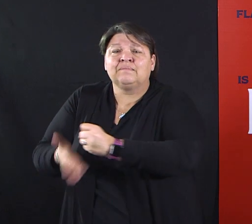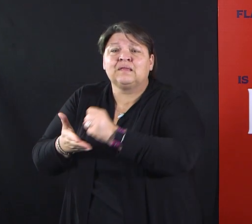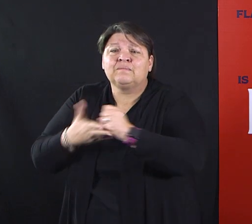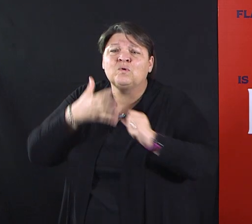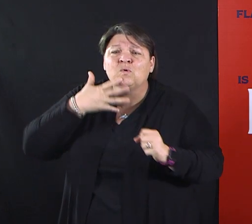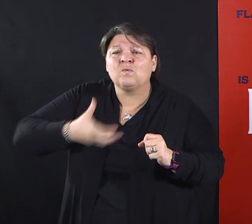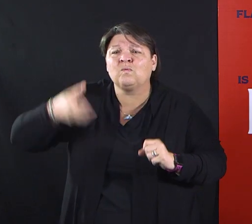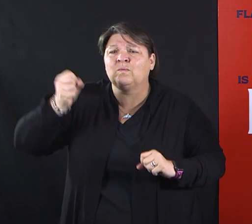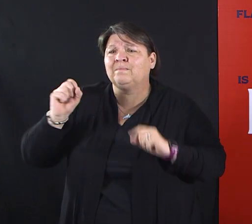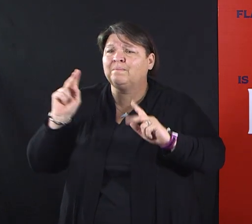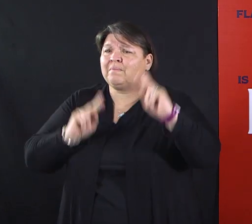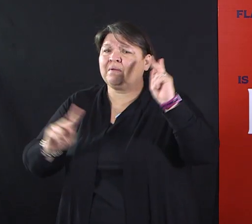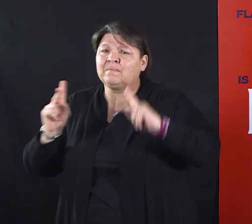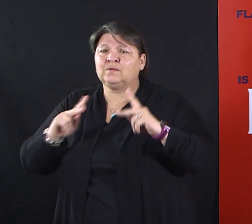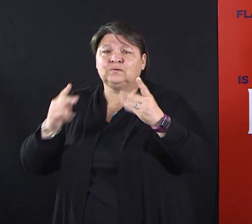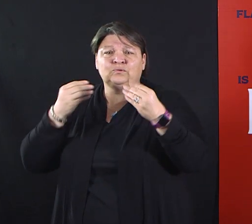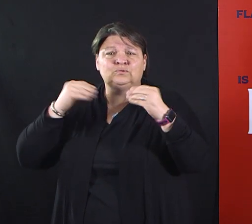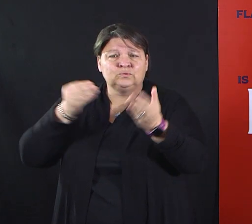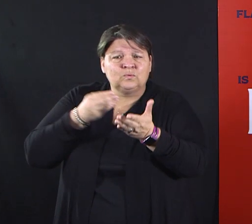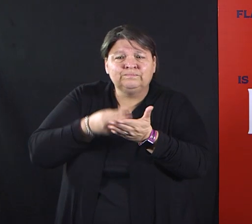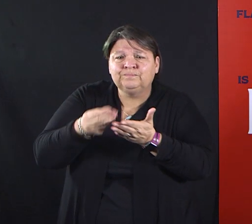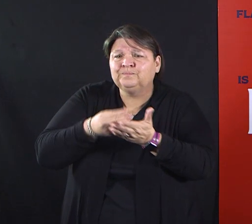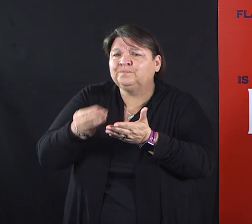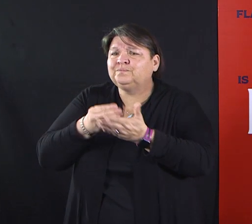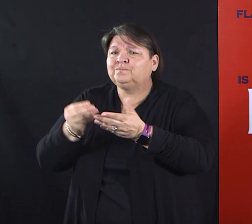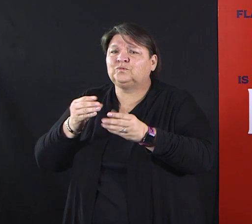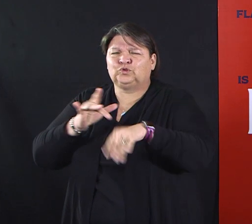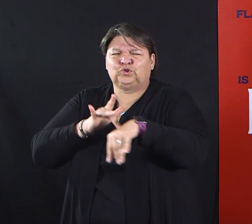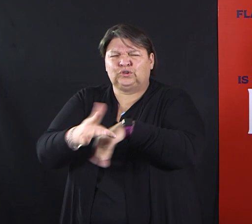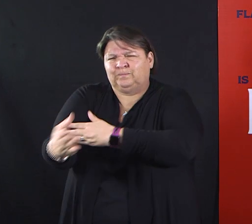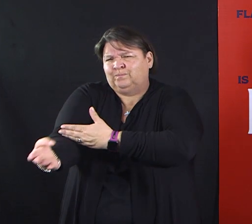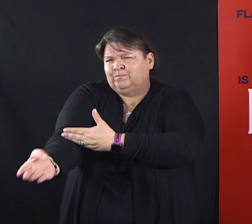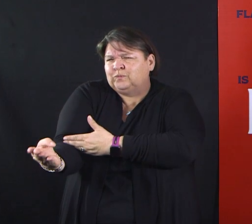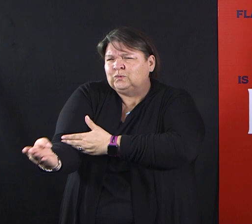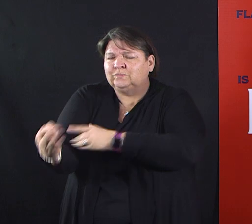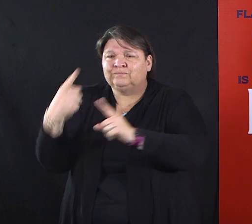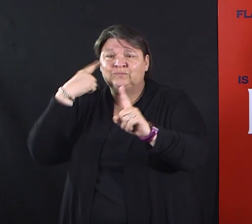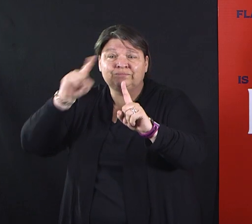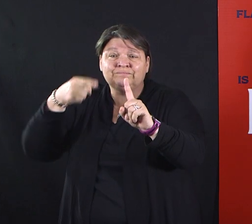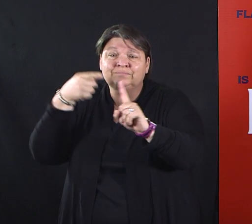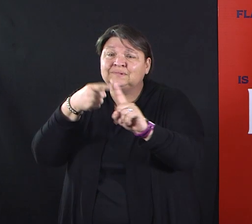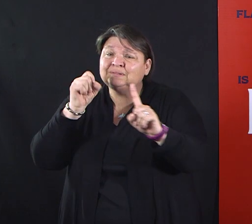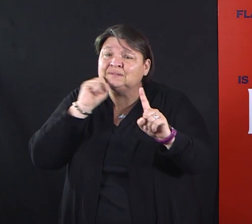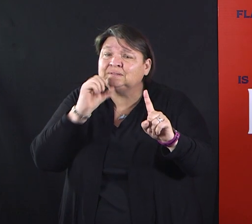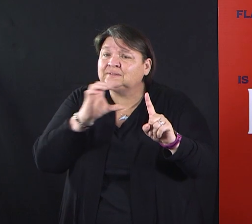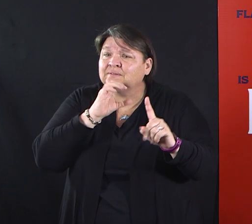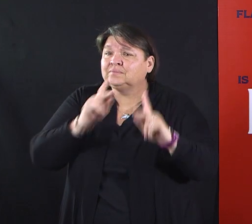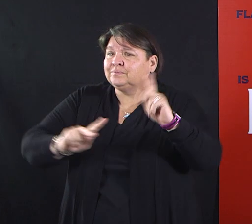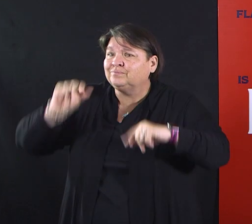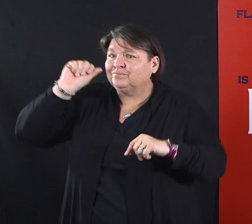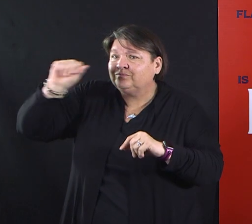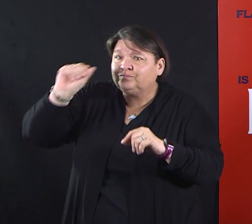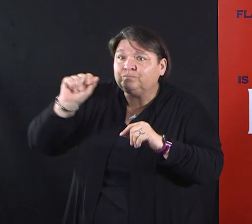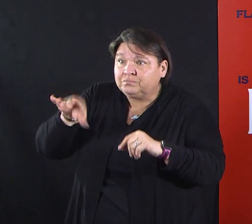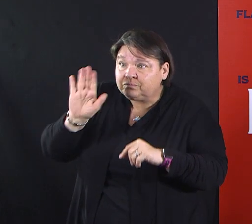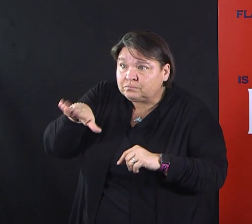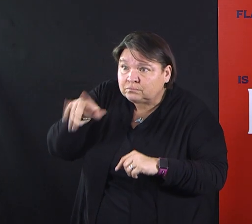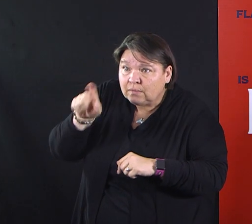folks doing neighborhood drive-by birthday parties. So folks are kicking in and doing things to try to help with